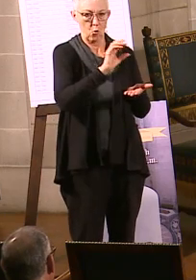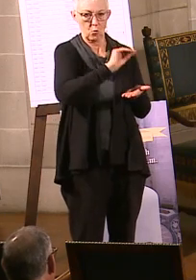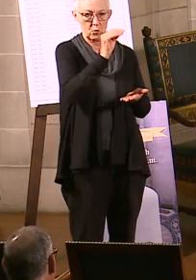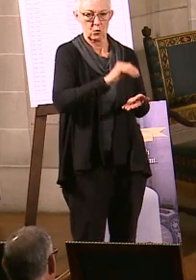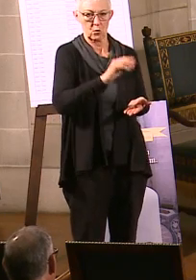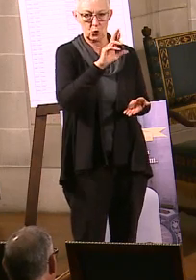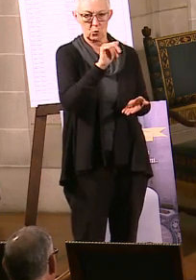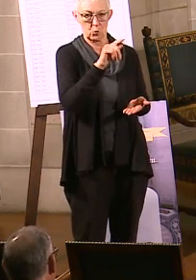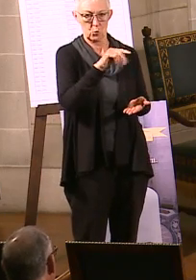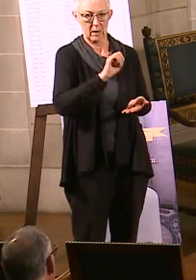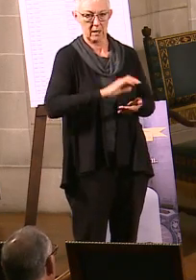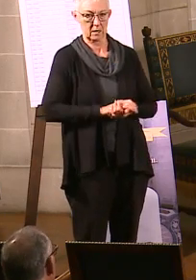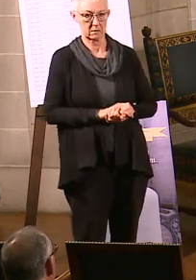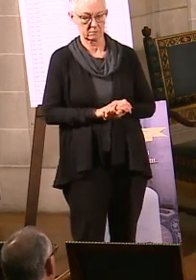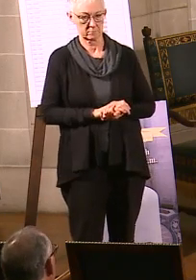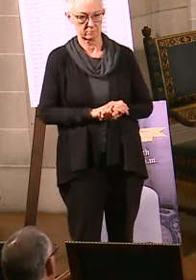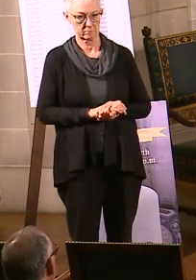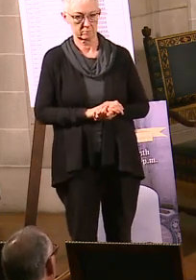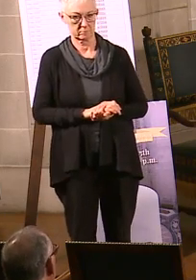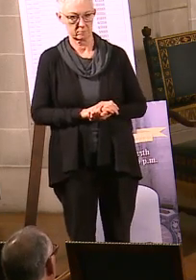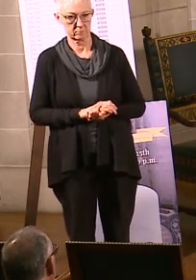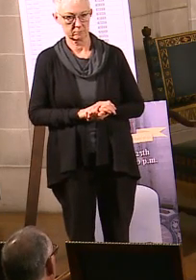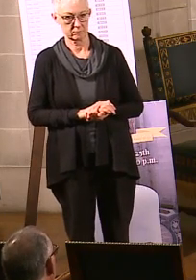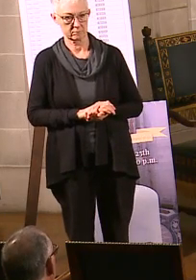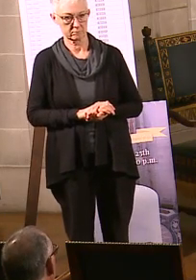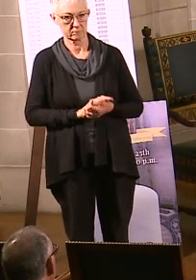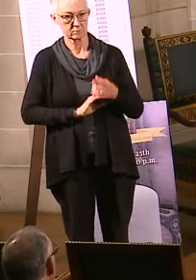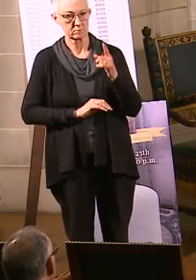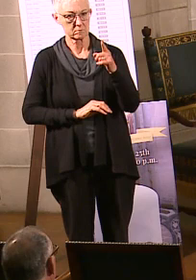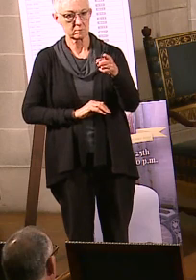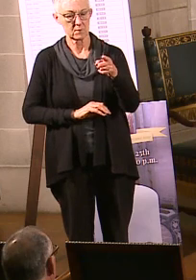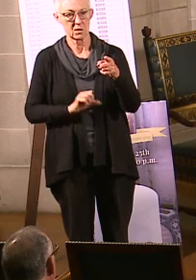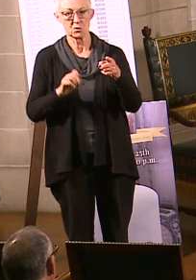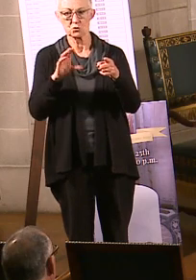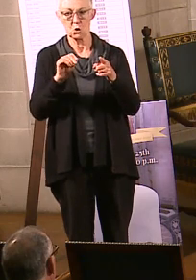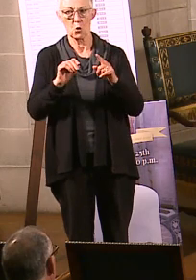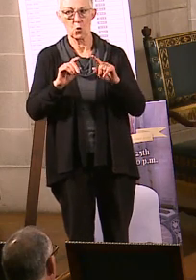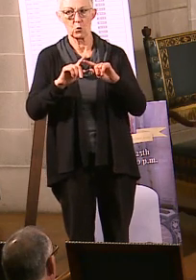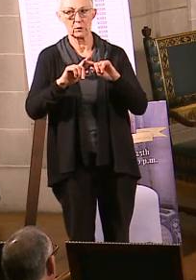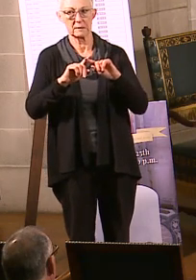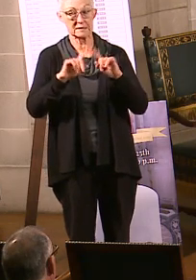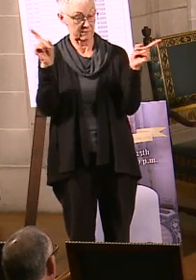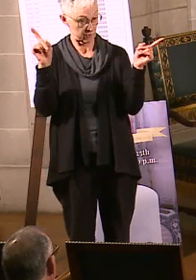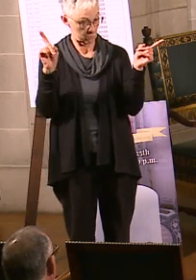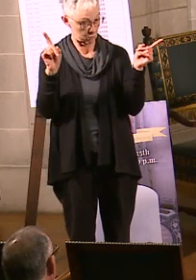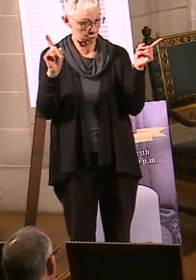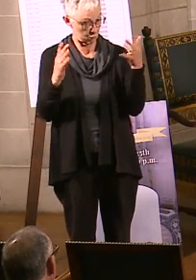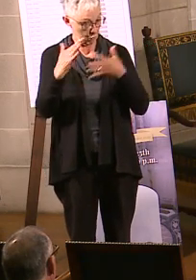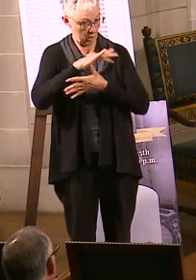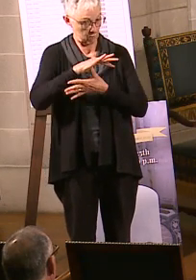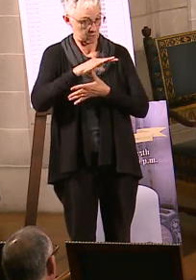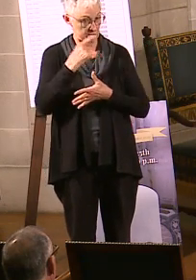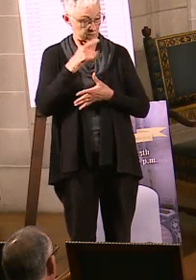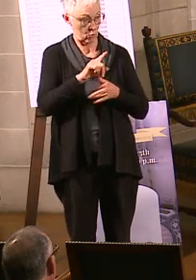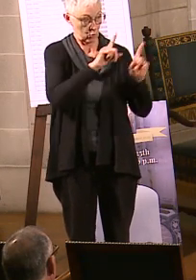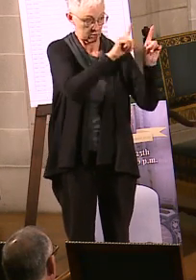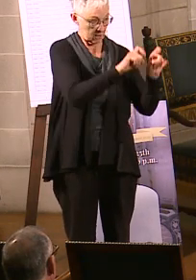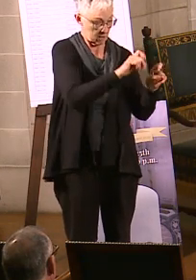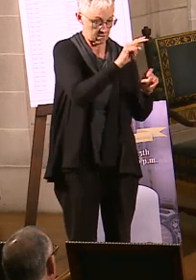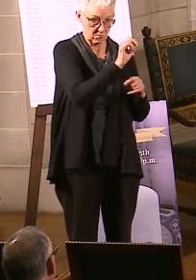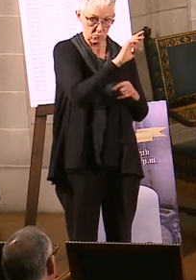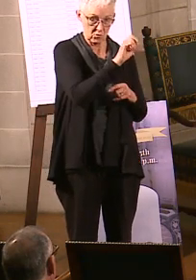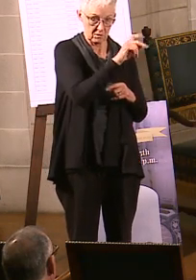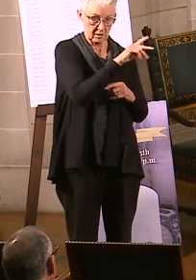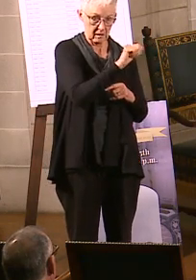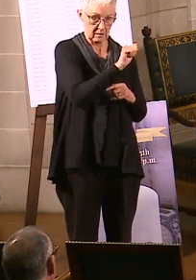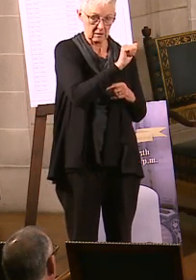different priorities for Test Nebraska than for the other testing that's going on? Right. That's exactly right, Fred. So for example, with Test Nebraska,